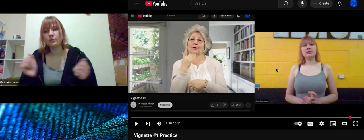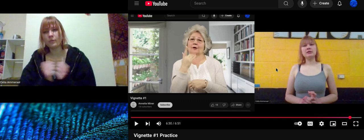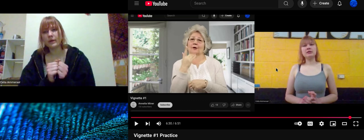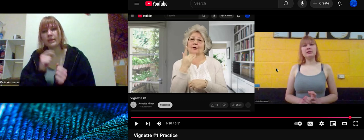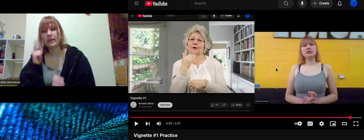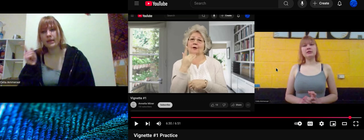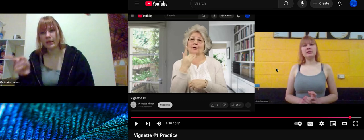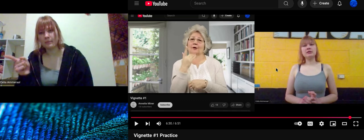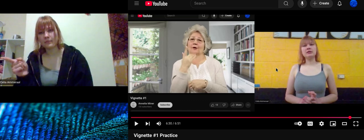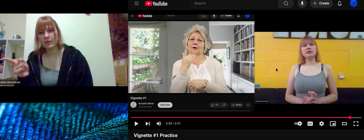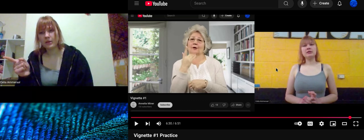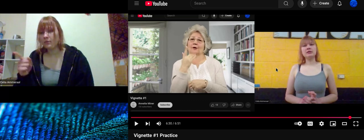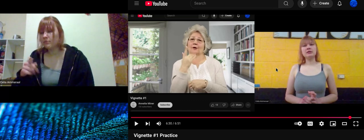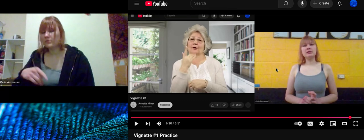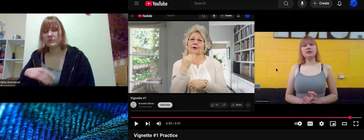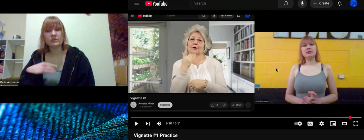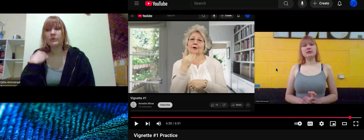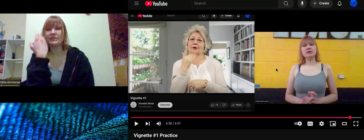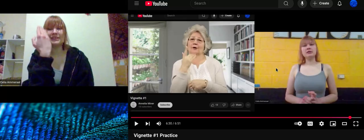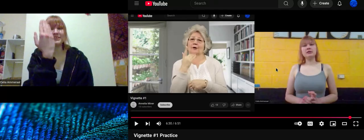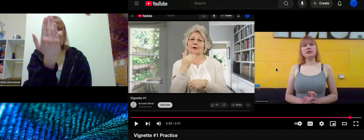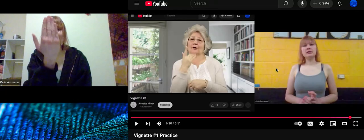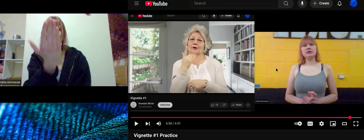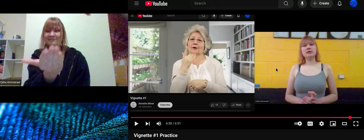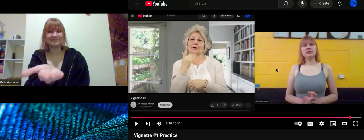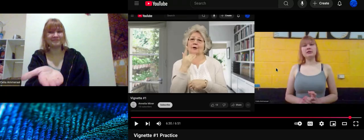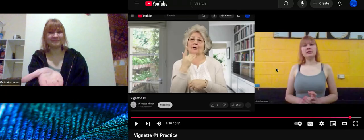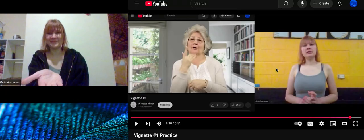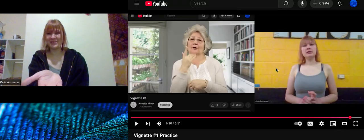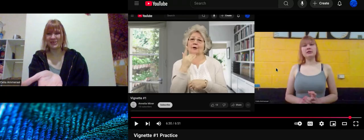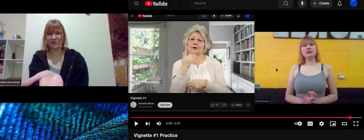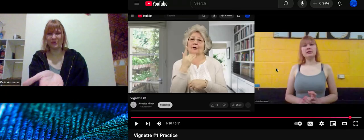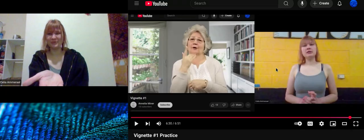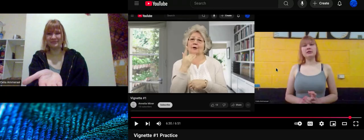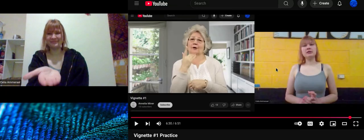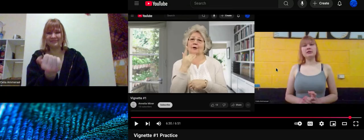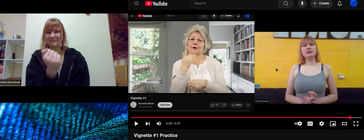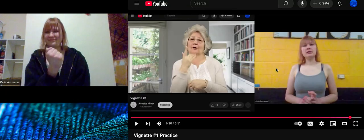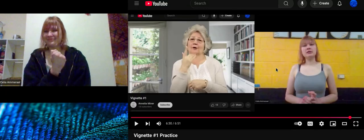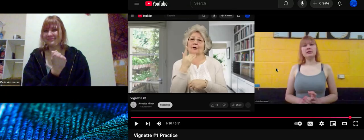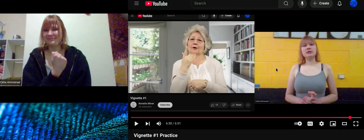Discuss with him. For some reason, I said you.